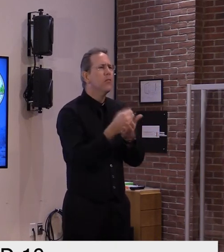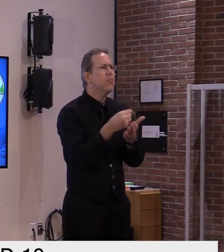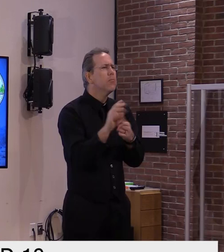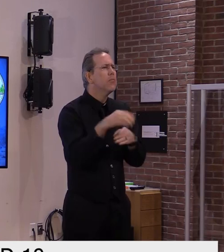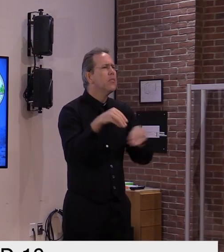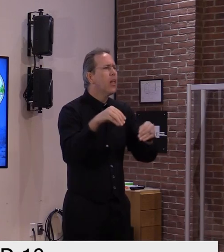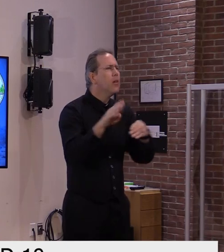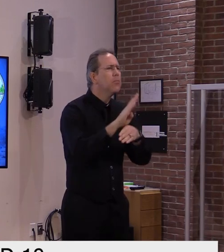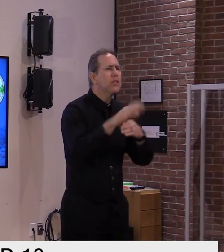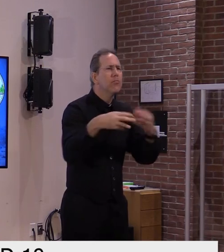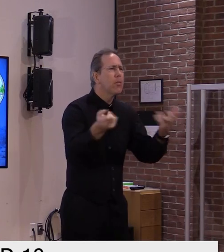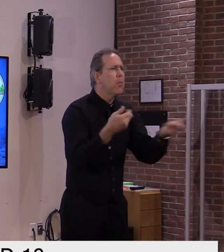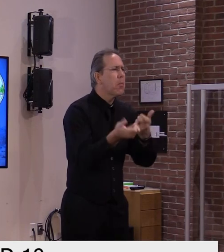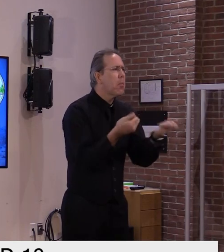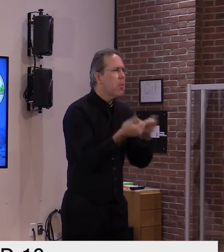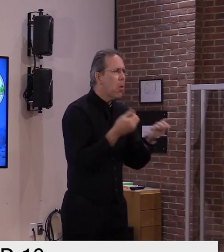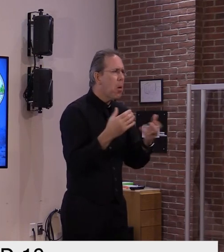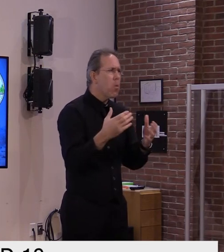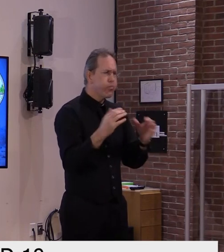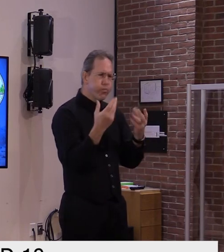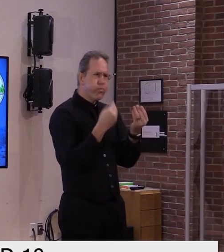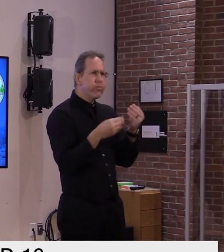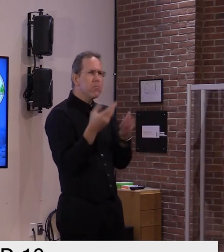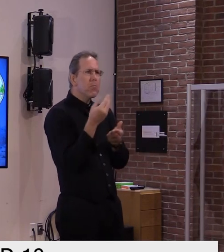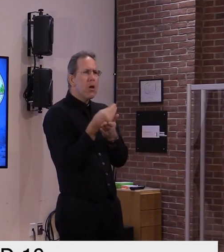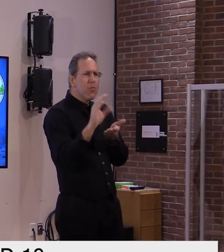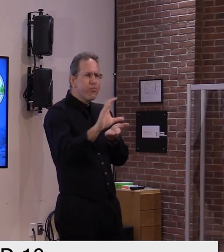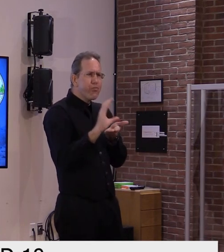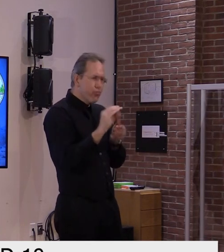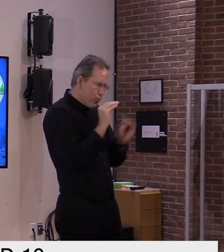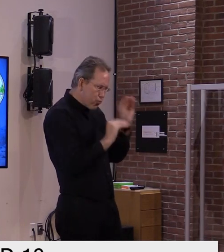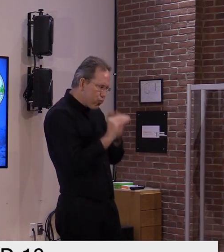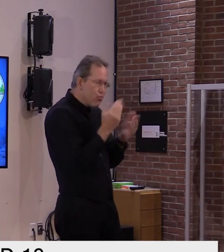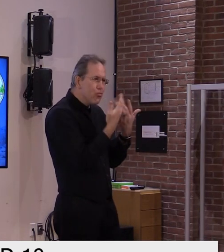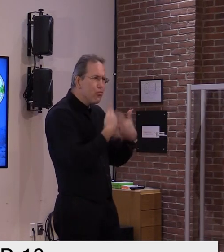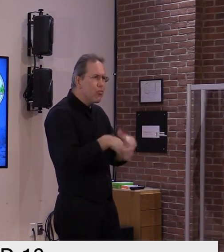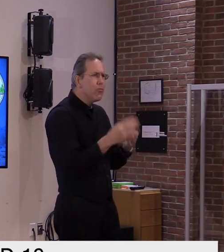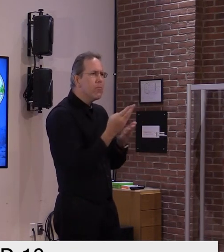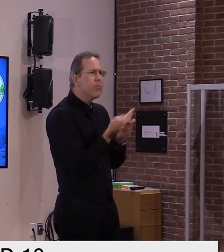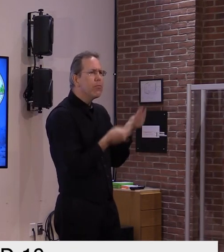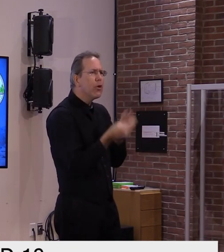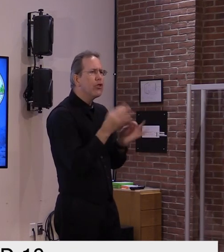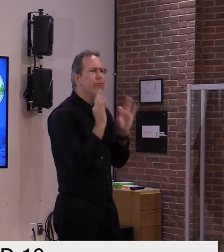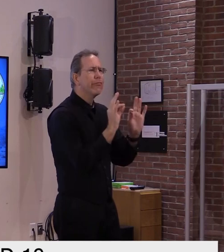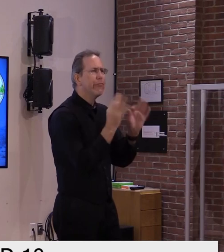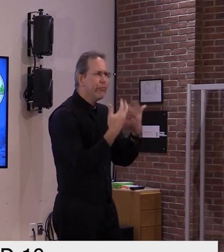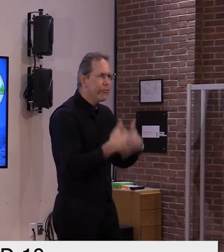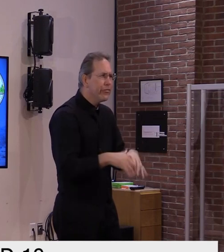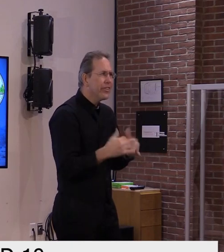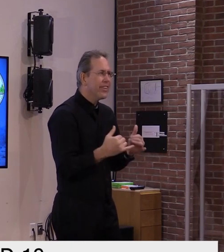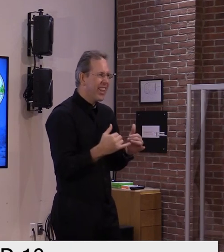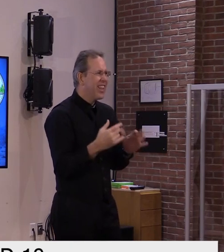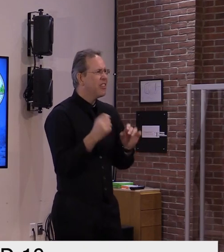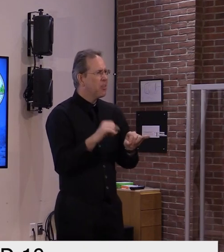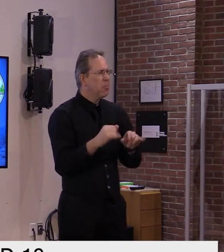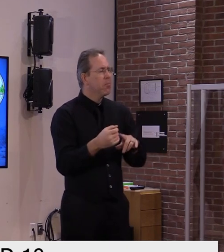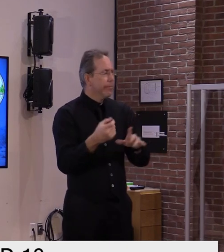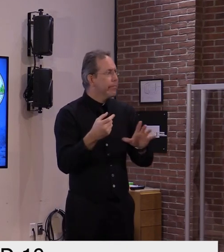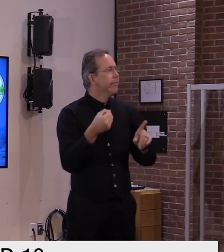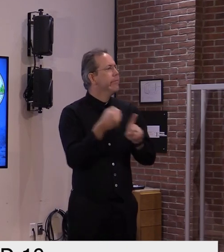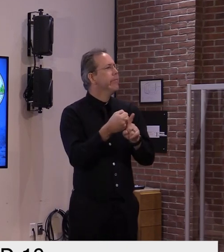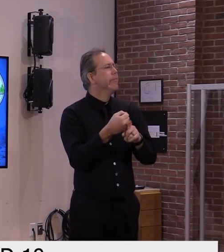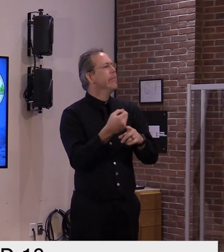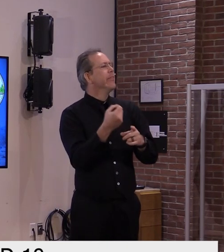we've been in decades. So it's just this pandemic that is has caused